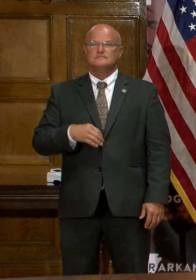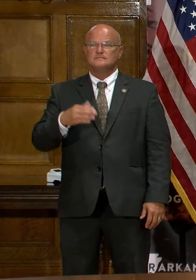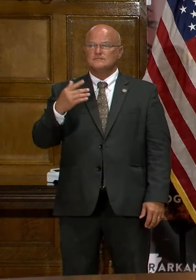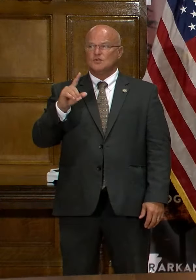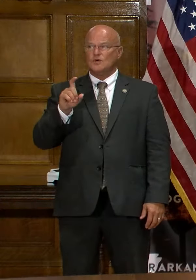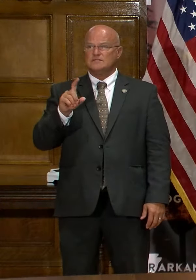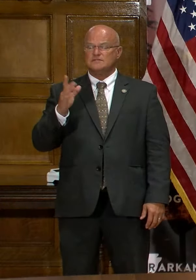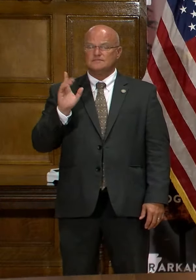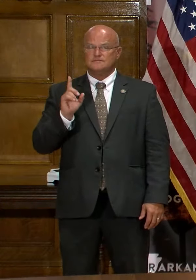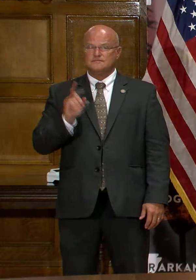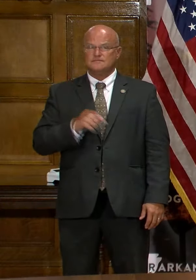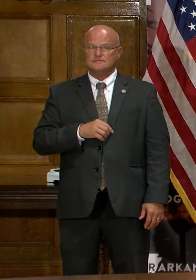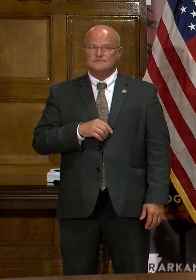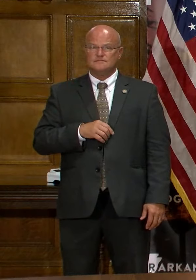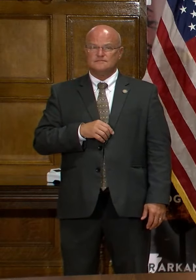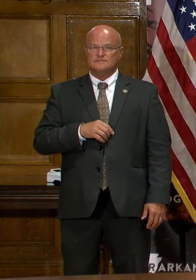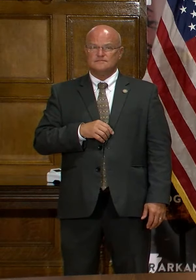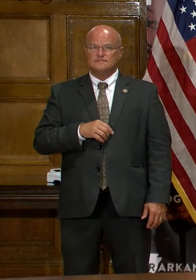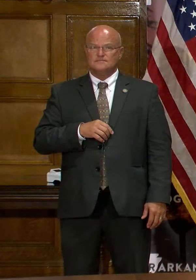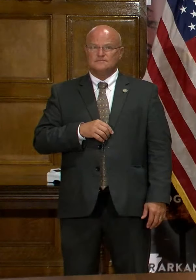Next question.